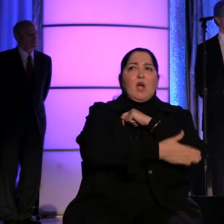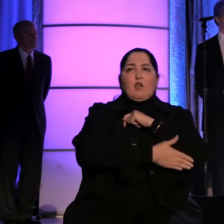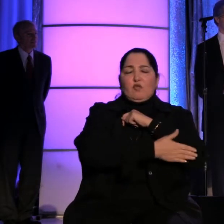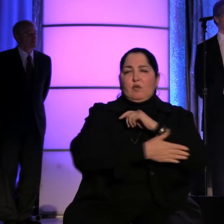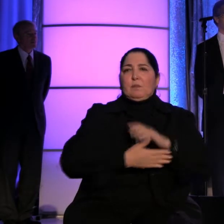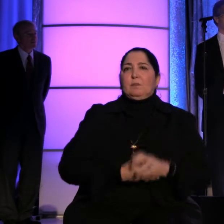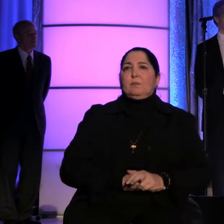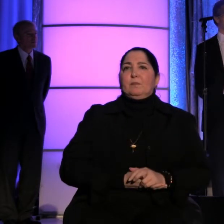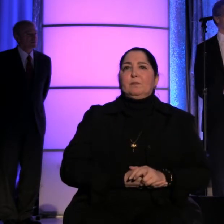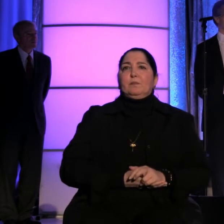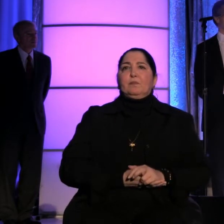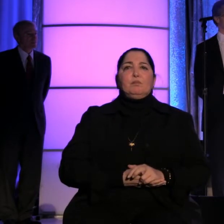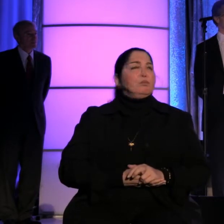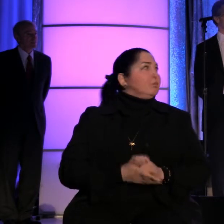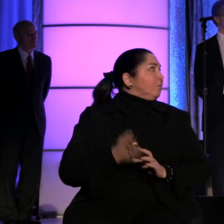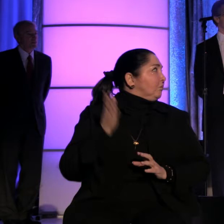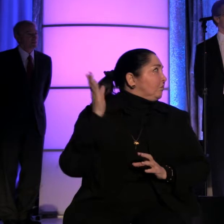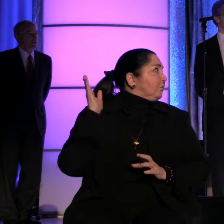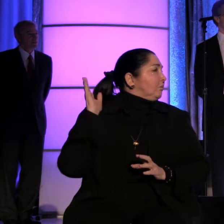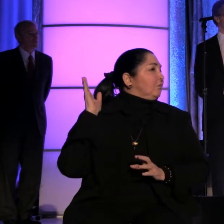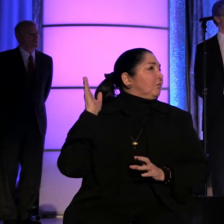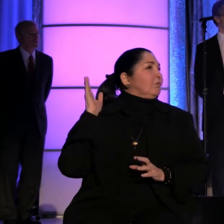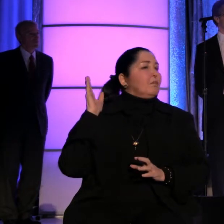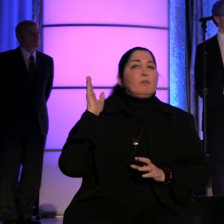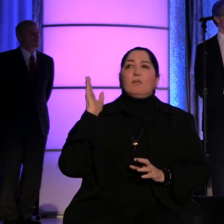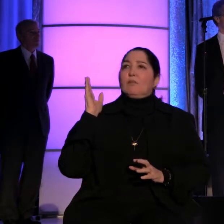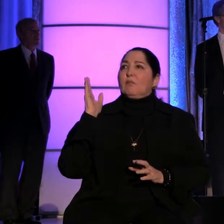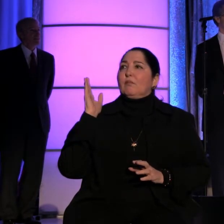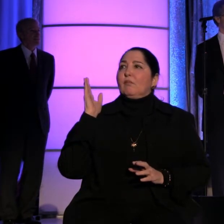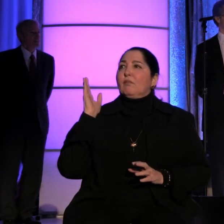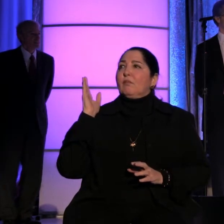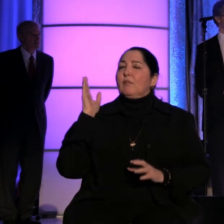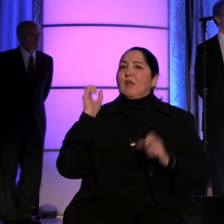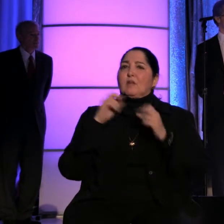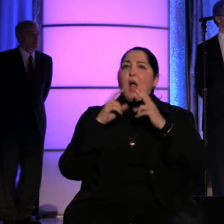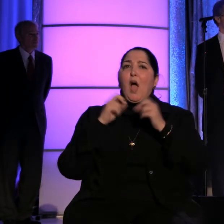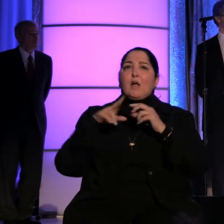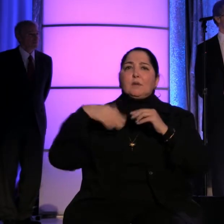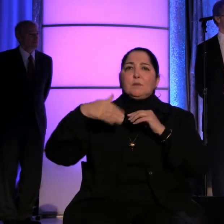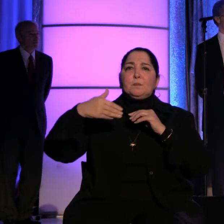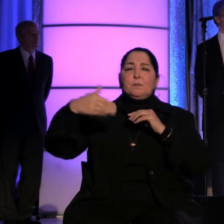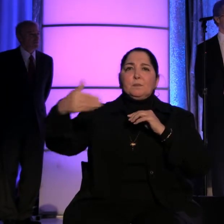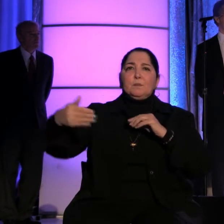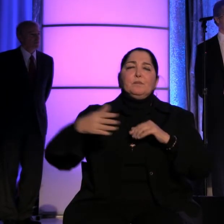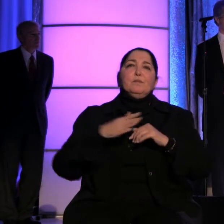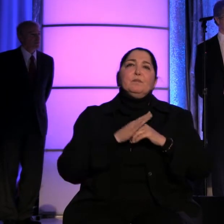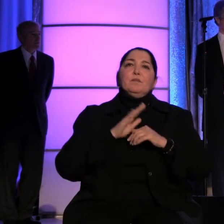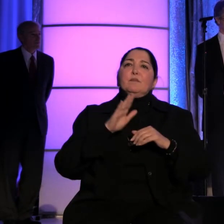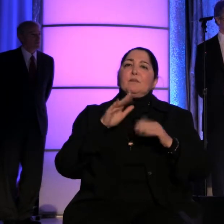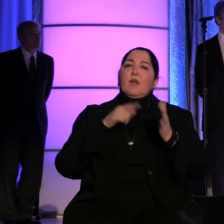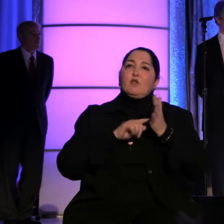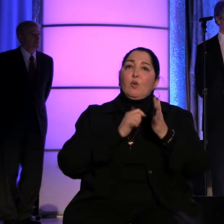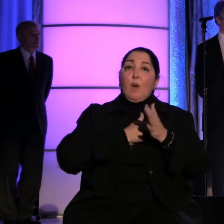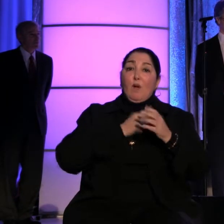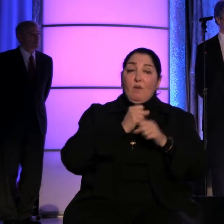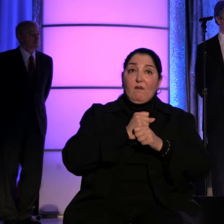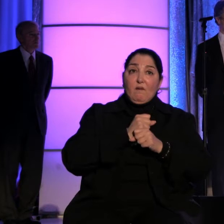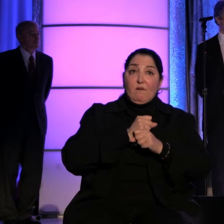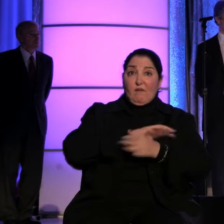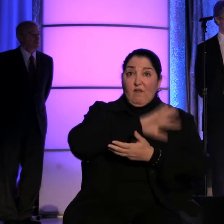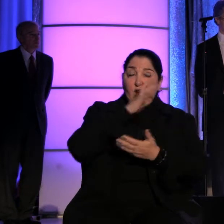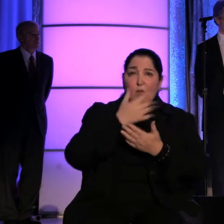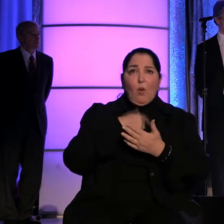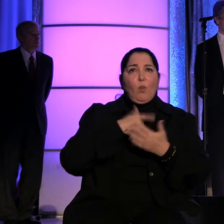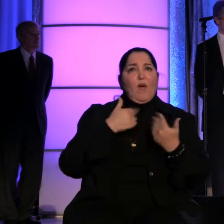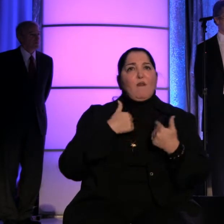venues. Next slide. Due to our volume, the significant experience we have in venue management and services, we do